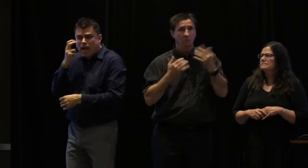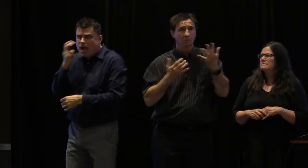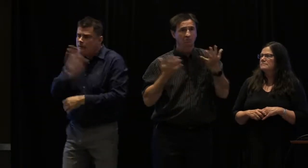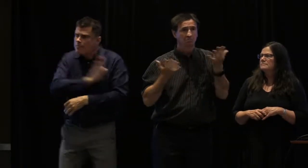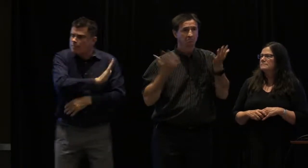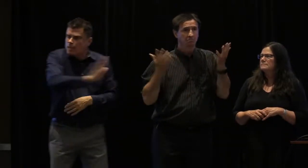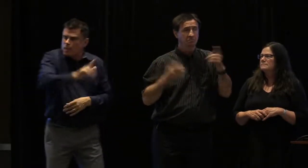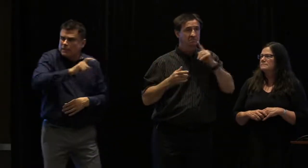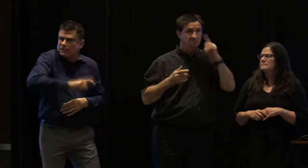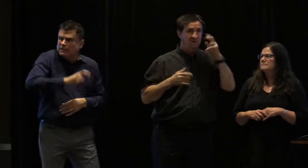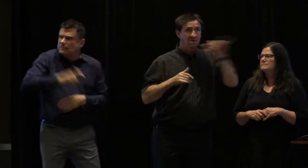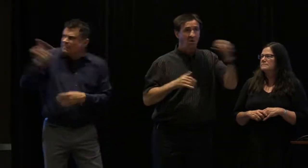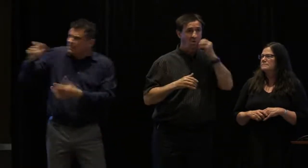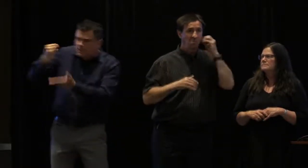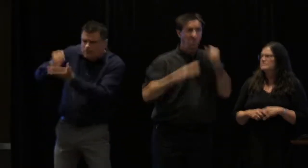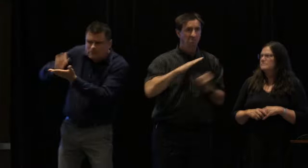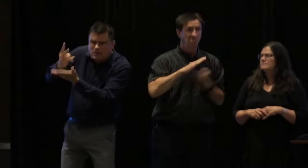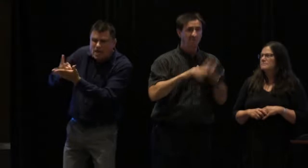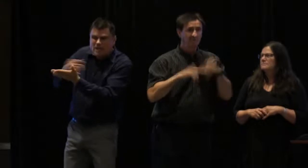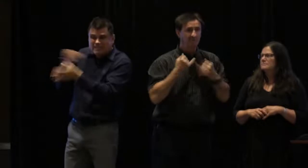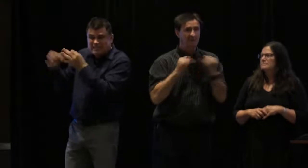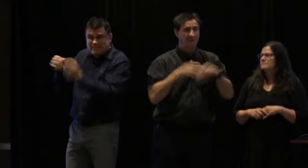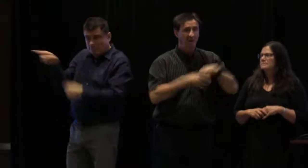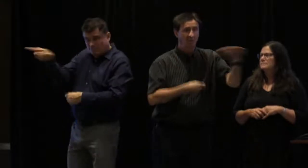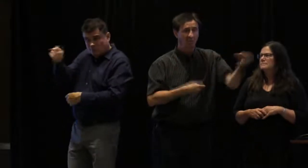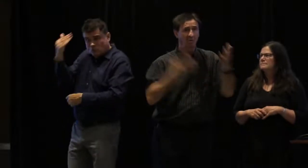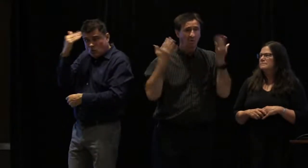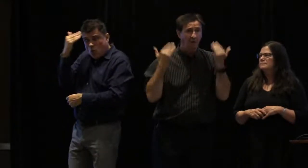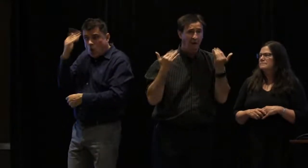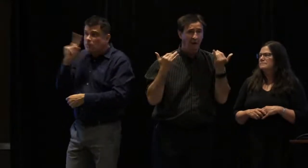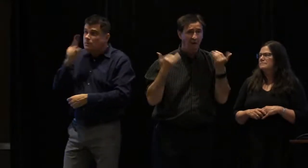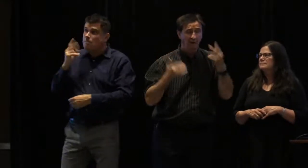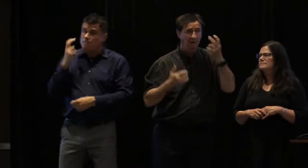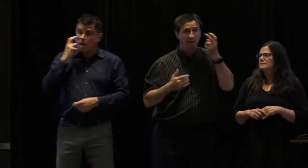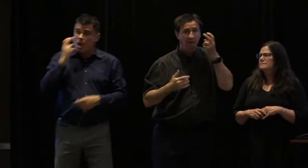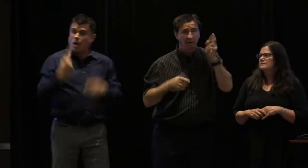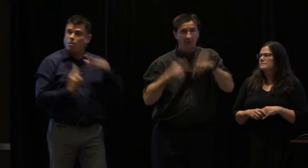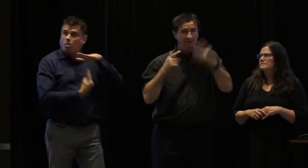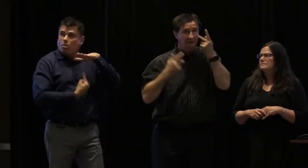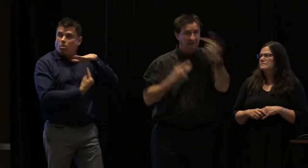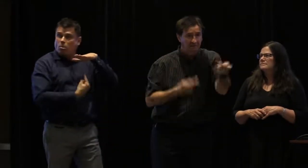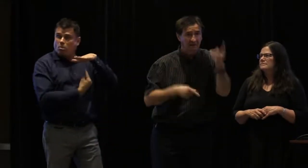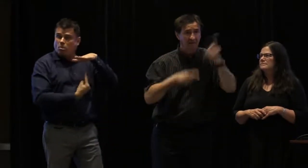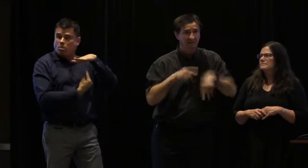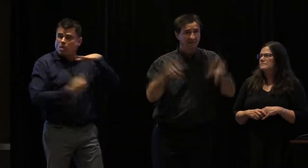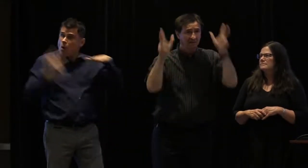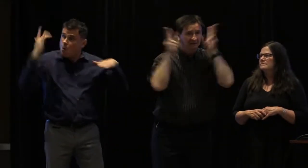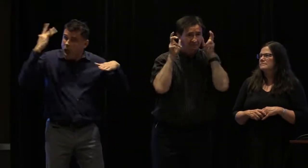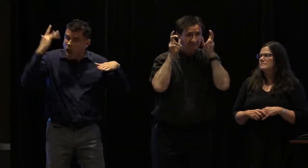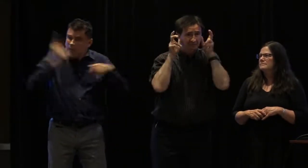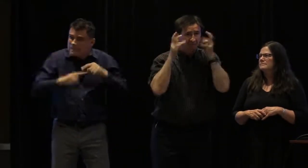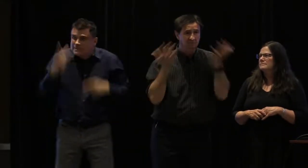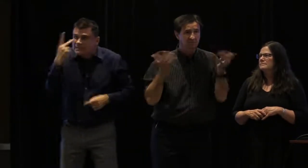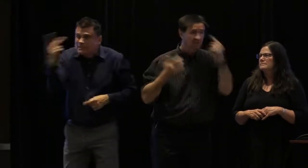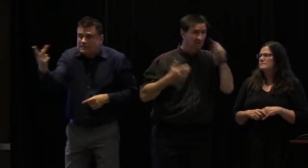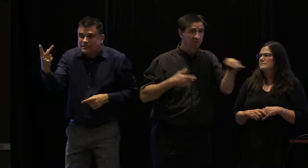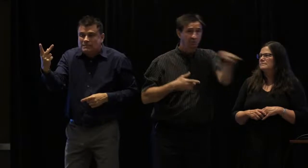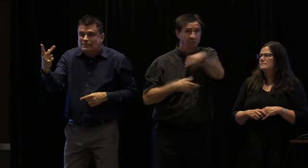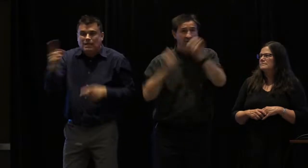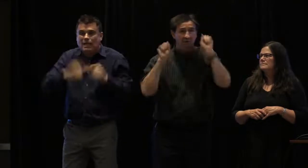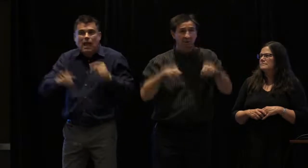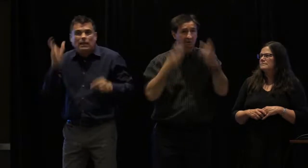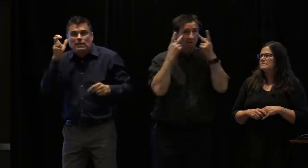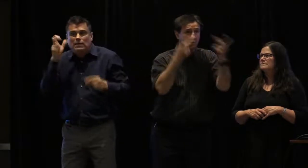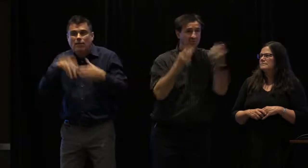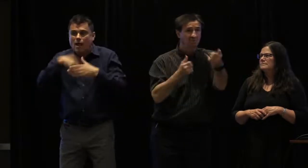I took the opportunity to then present to government officials what it is like as a deafblind individual to